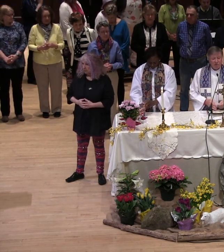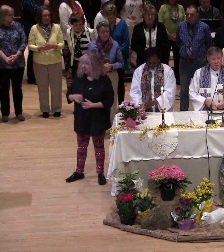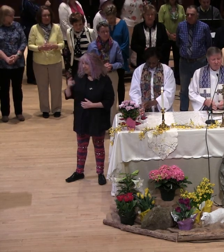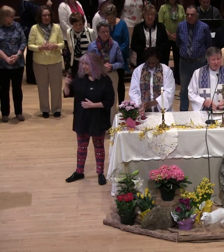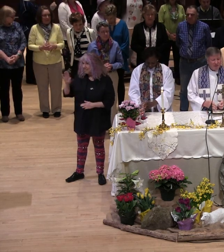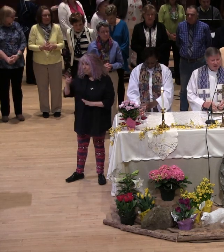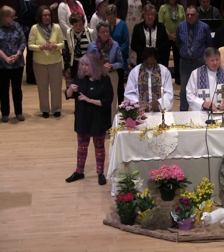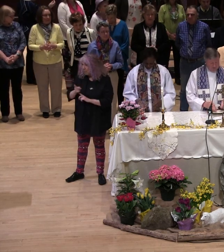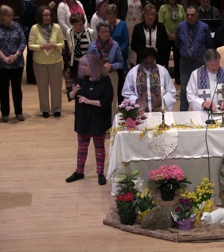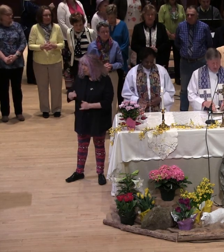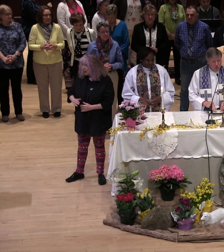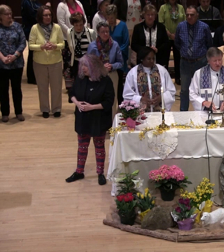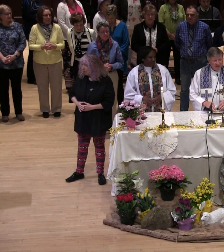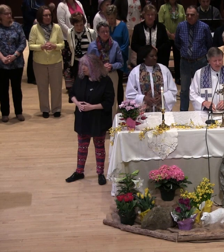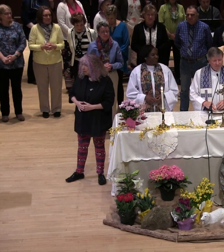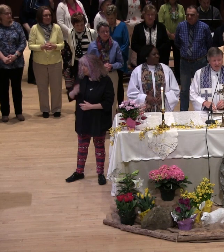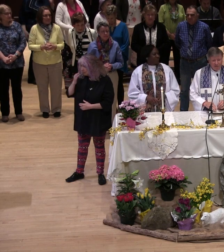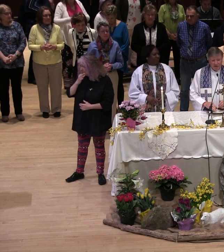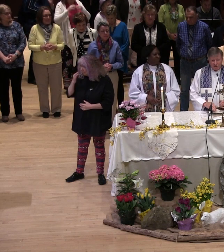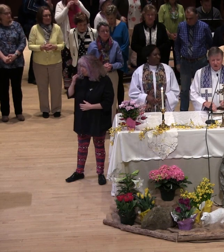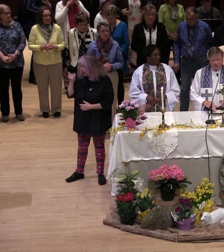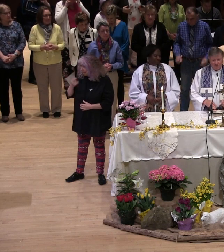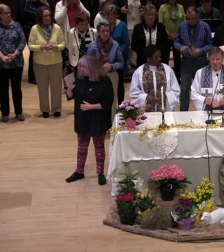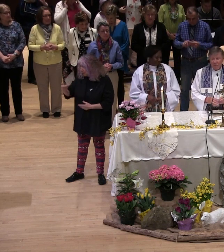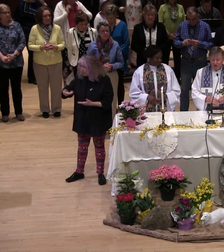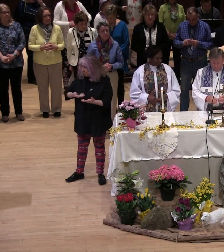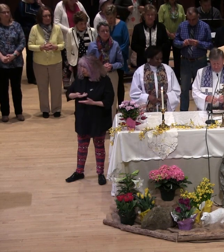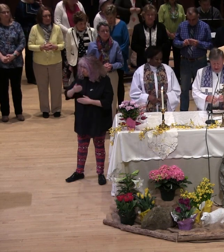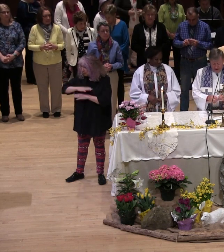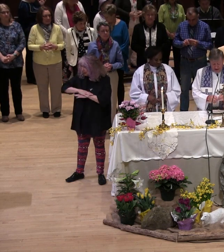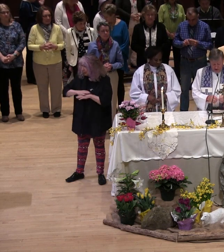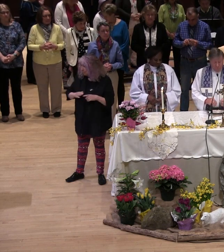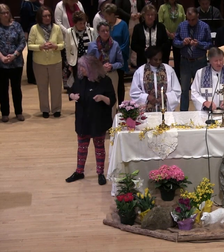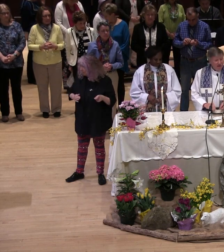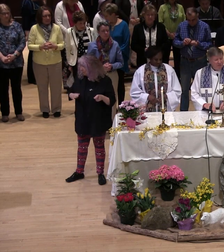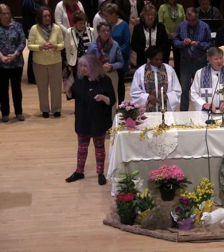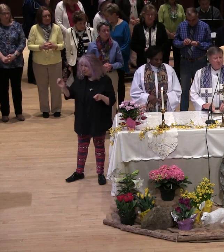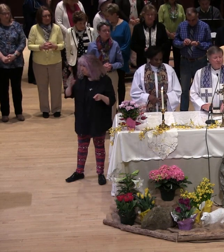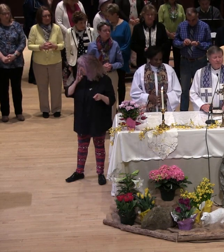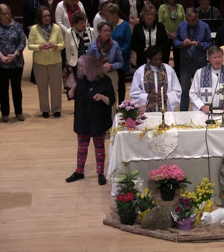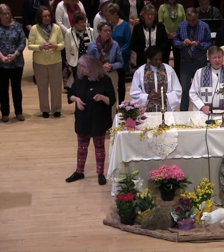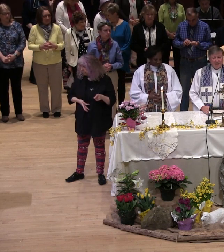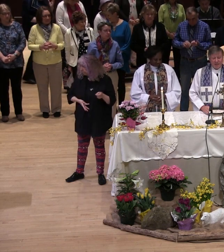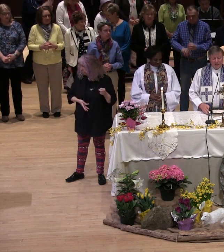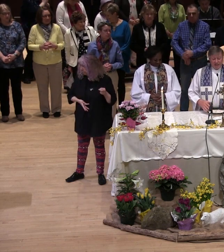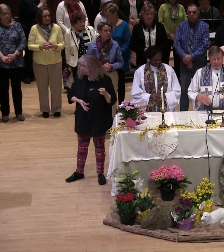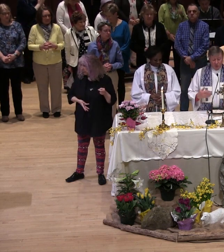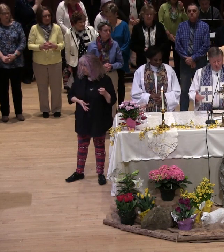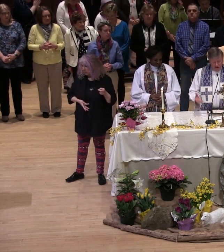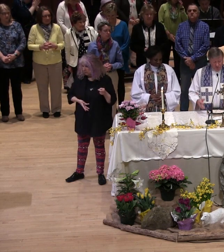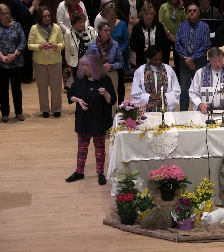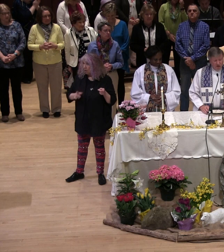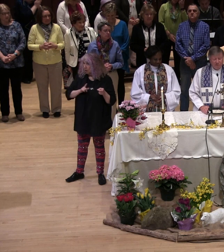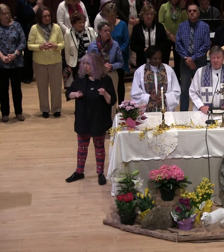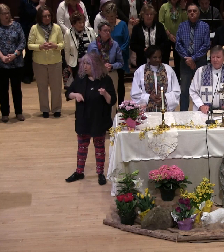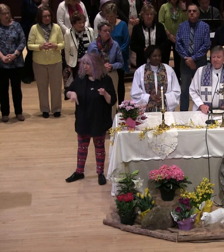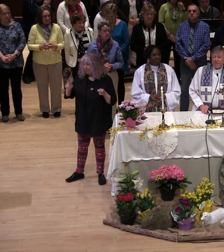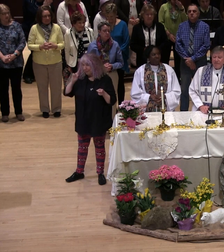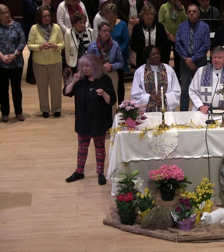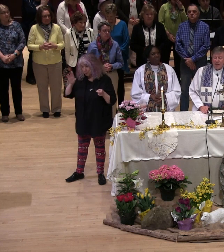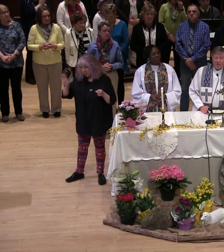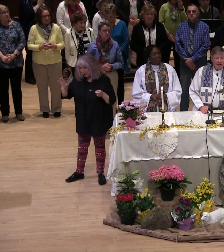This is a great moment right now, communion time. Everybody's welcome to the table. Nobody's left out. The Lord thinks we're